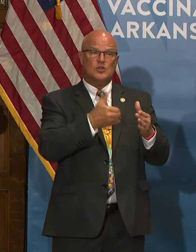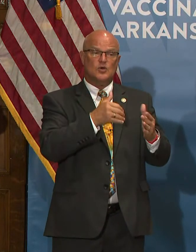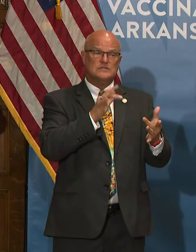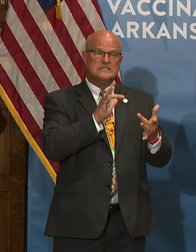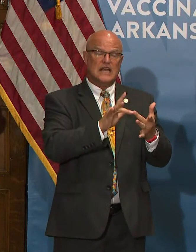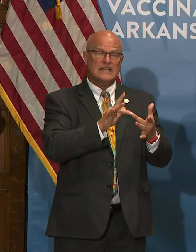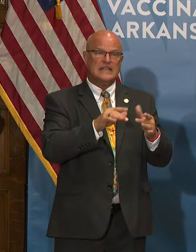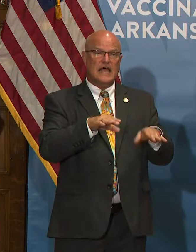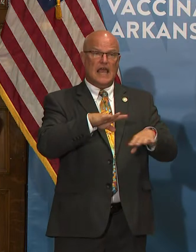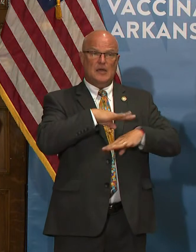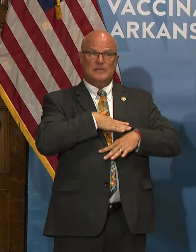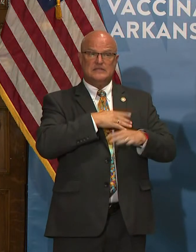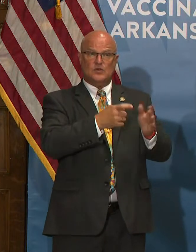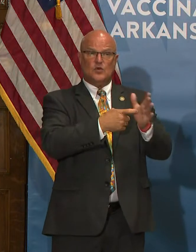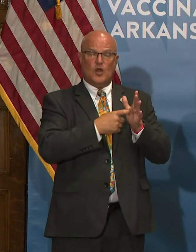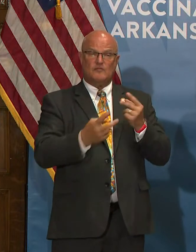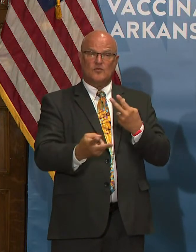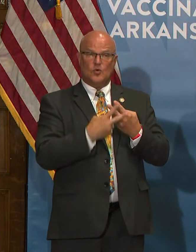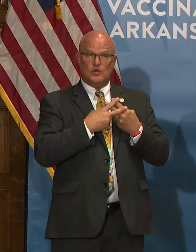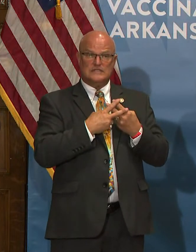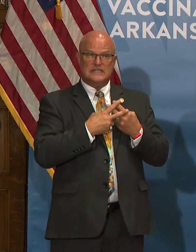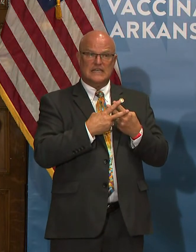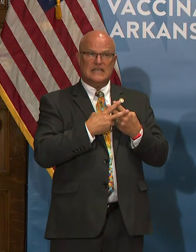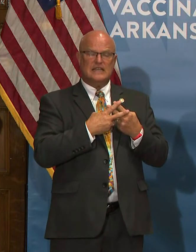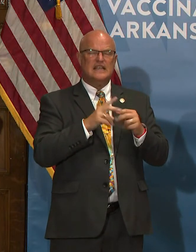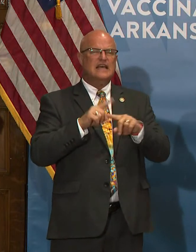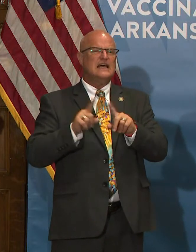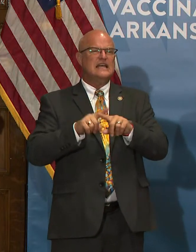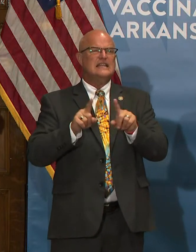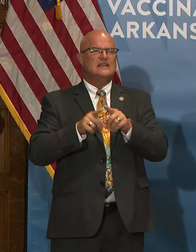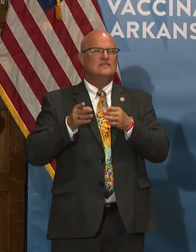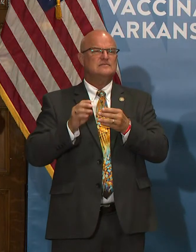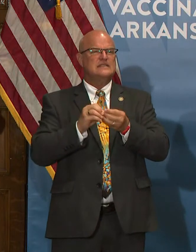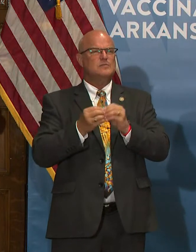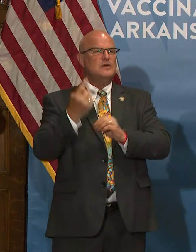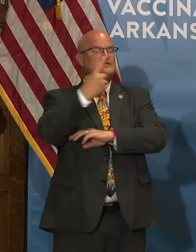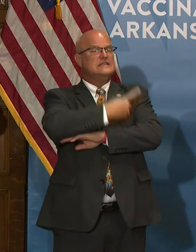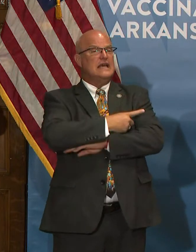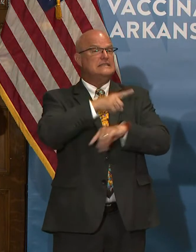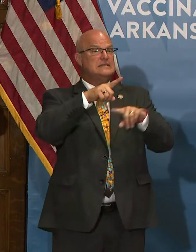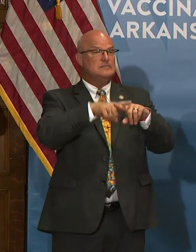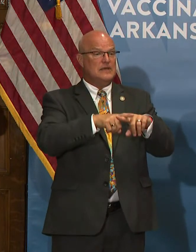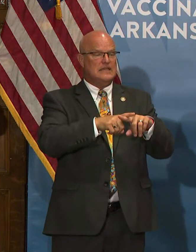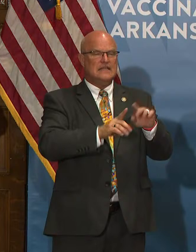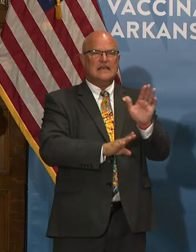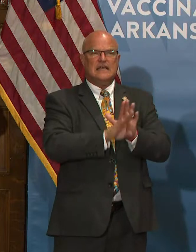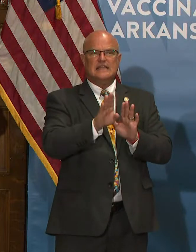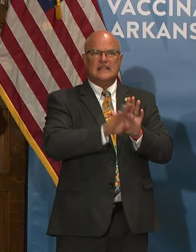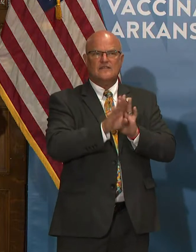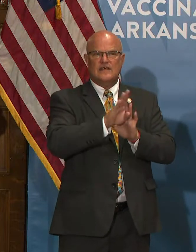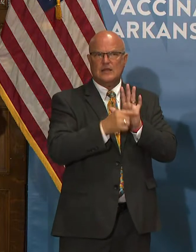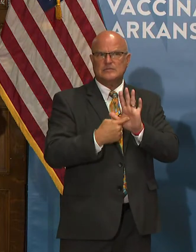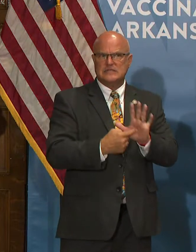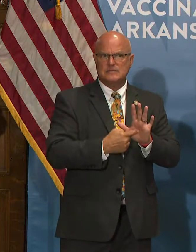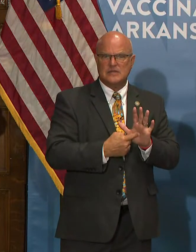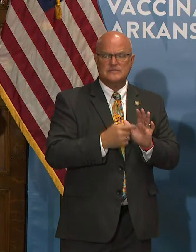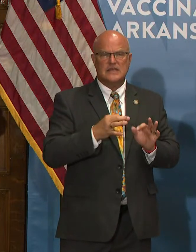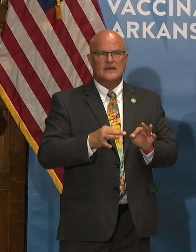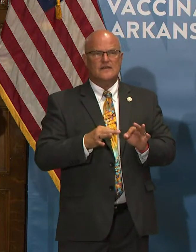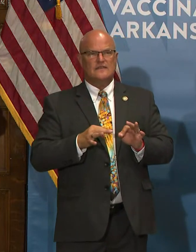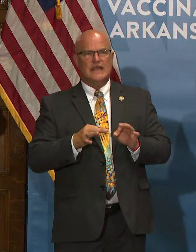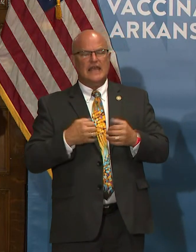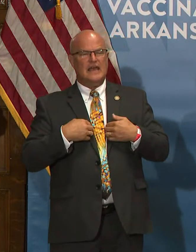and meets the requirements for quarantine, there are a different number of days depending on whether or not they develop symptoms. If they